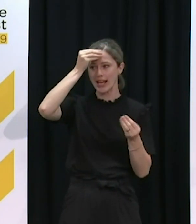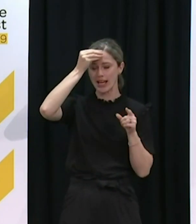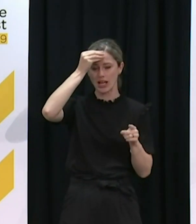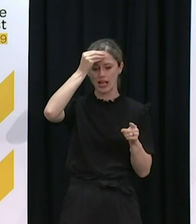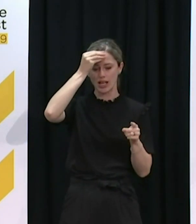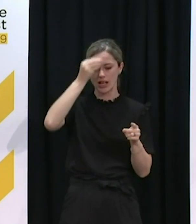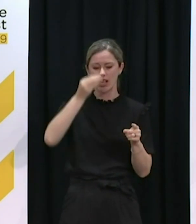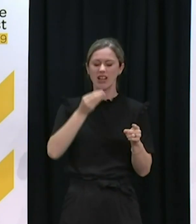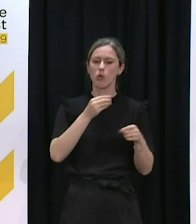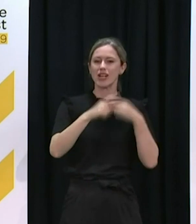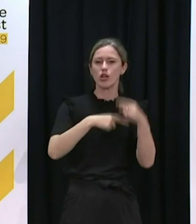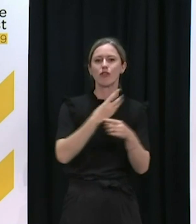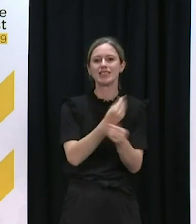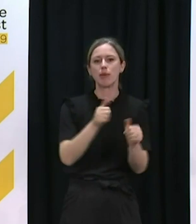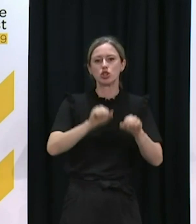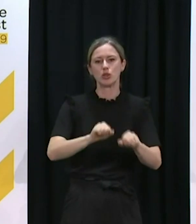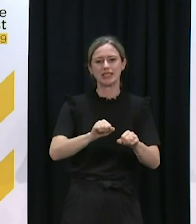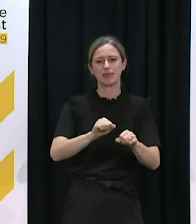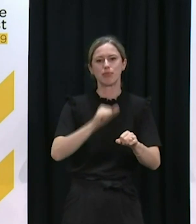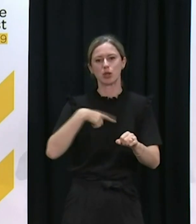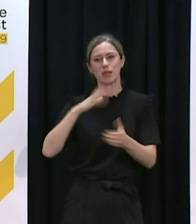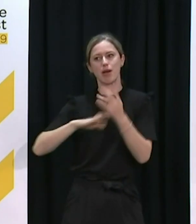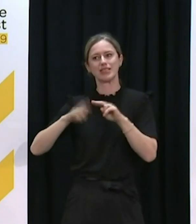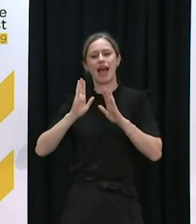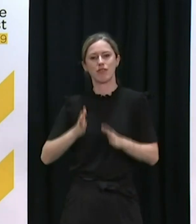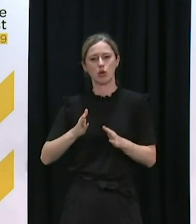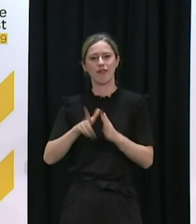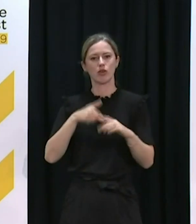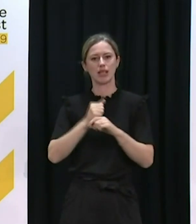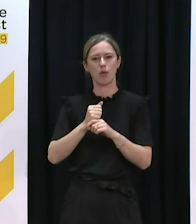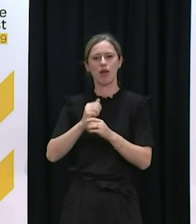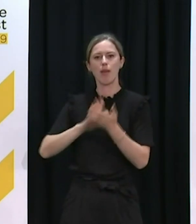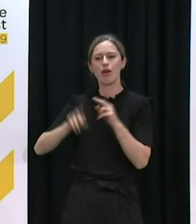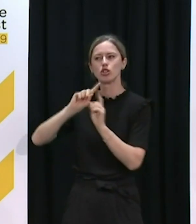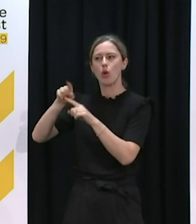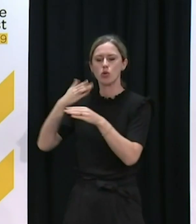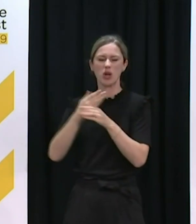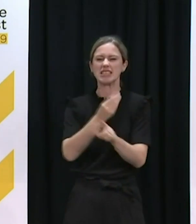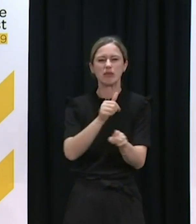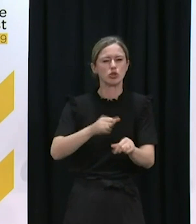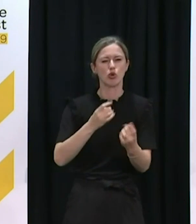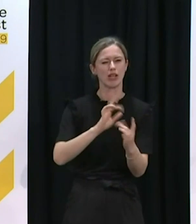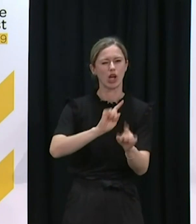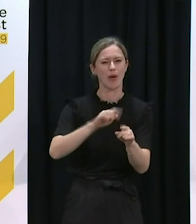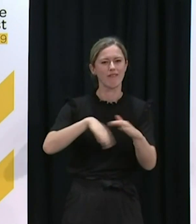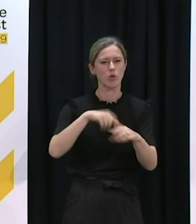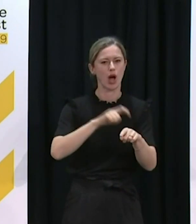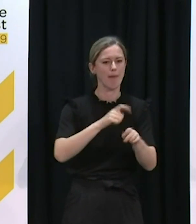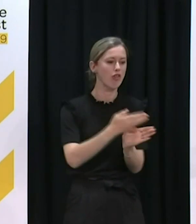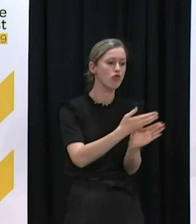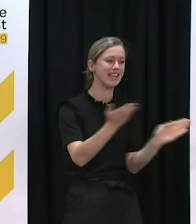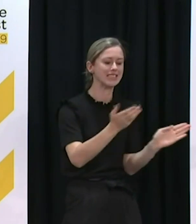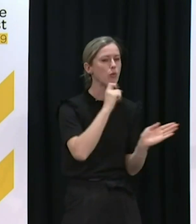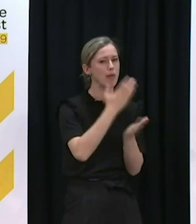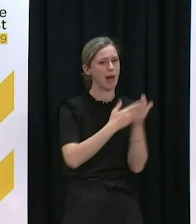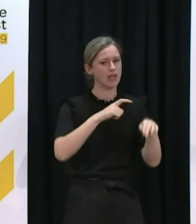on site for the students whose parents have needed it. For example, when they're going to work, those students are already back full-time now. Each